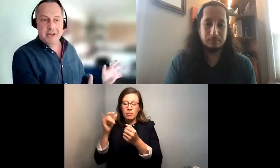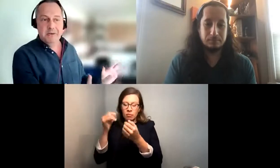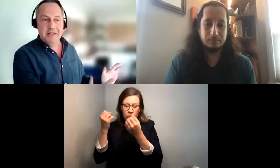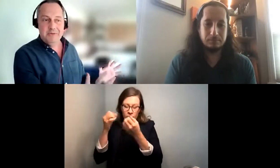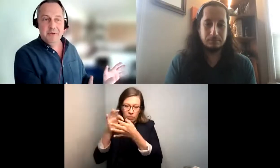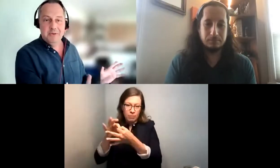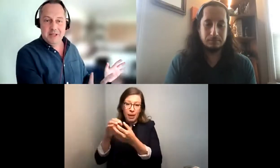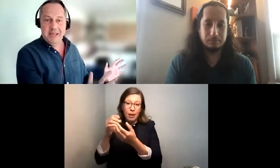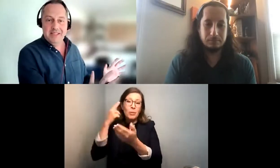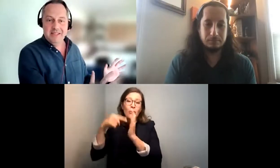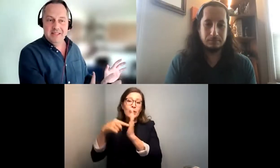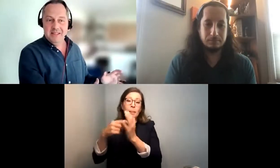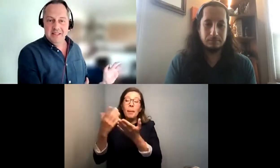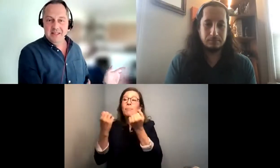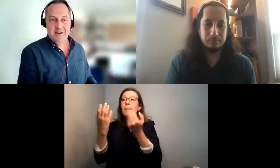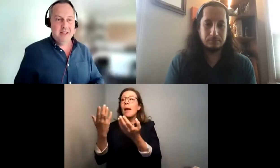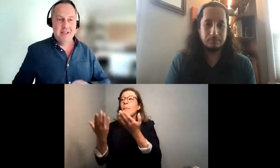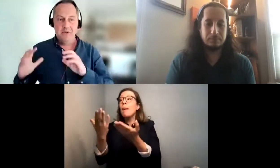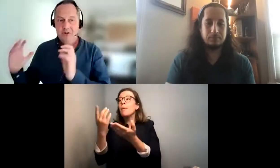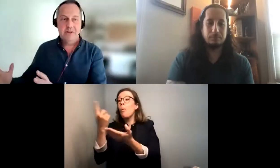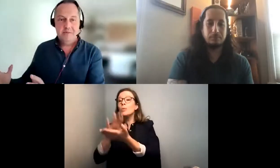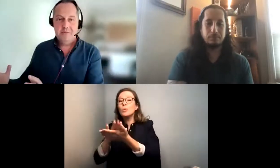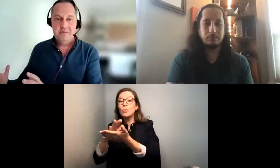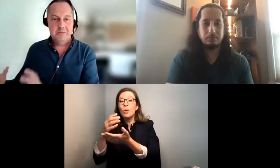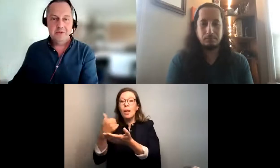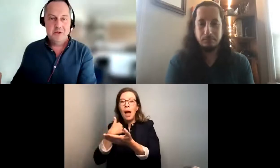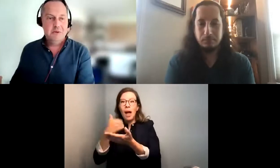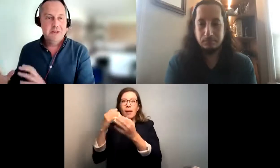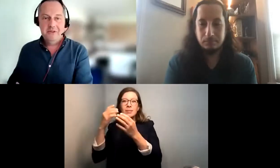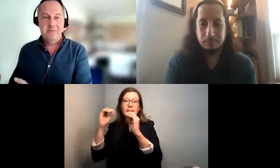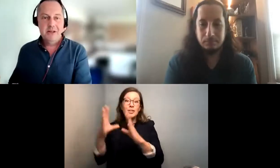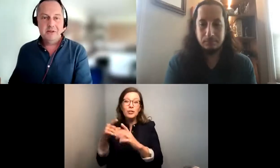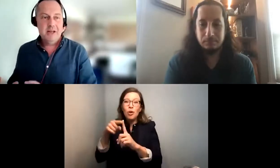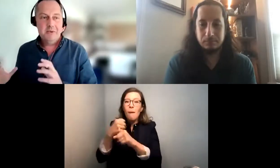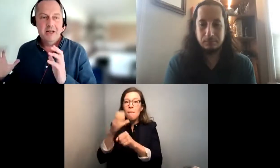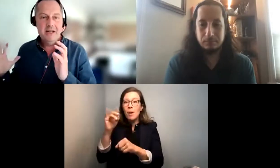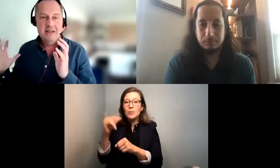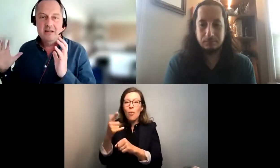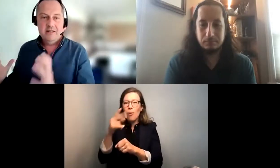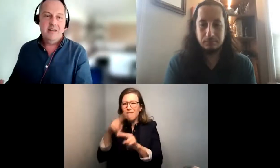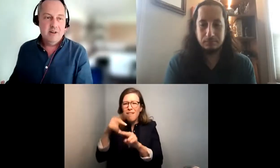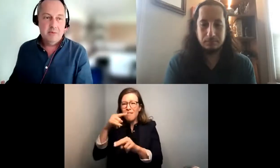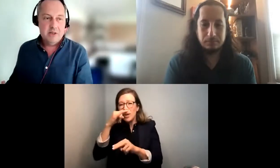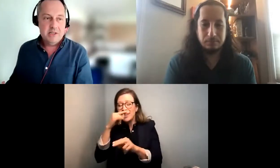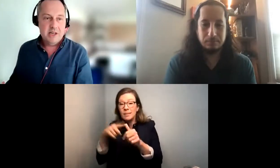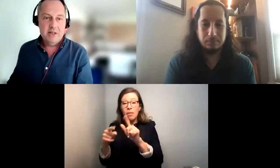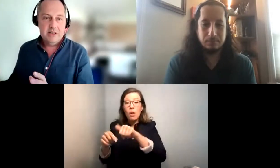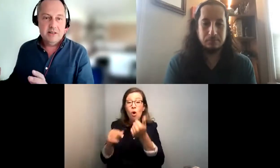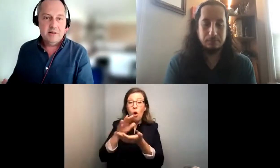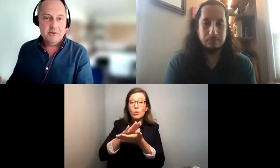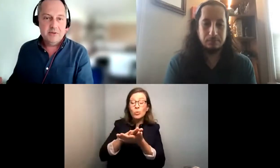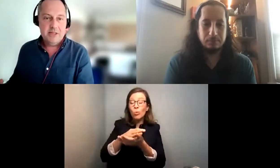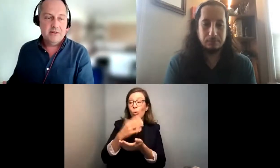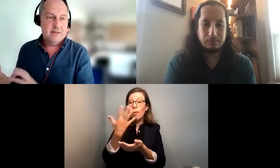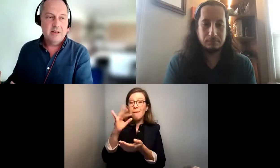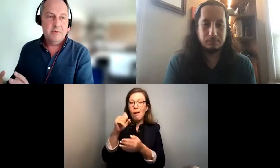makes coding fun for the kids, you know, and then you've got another school 5 miles away where they didn't really want to teach coding. They